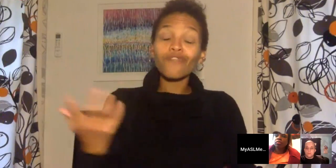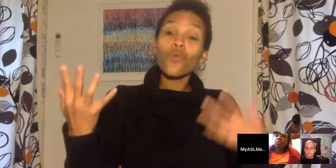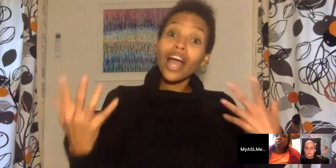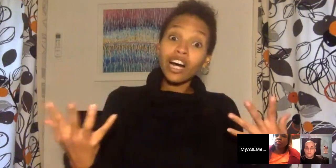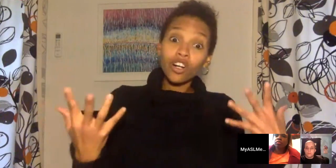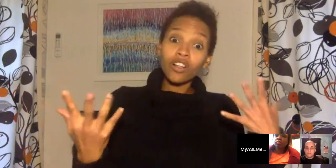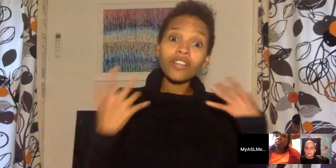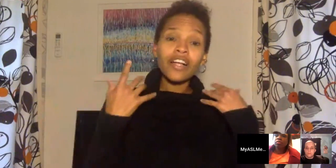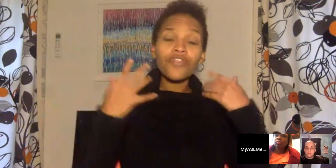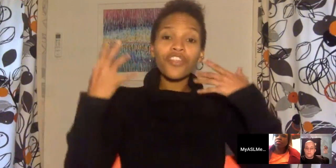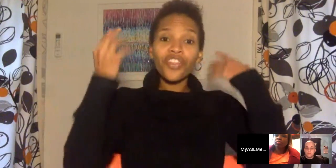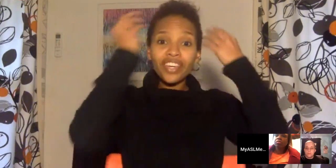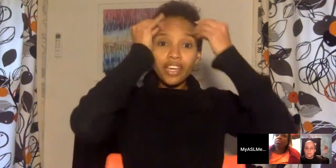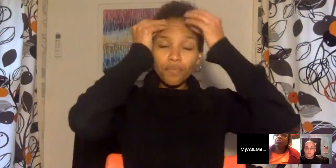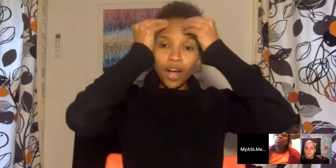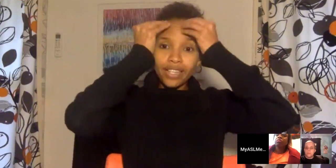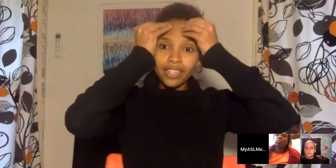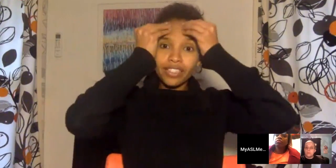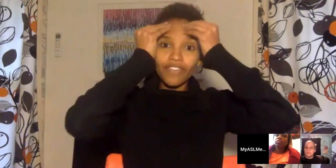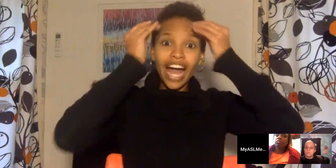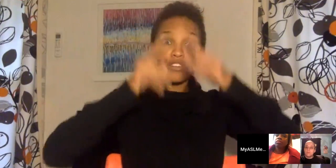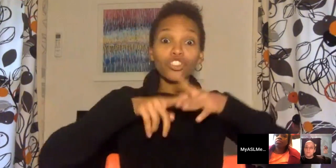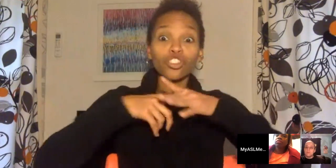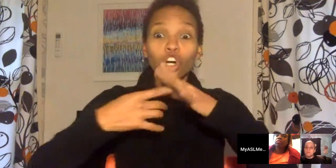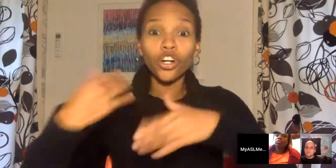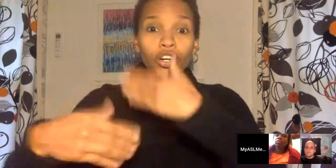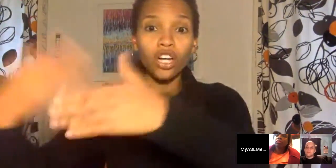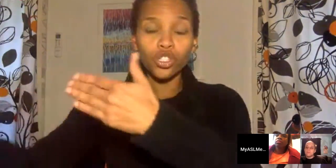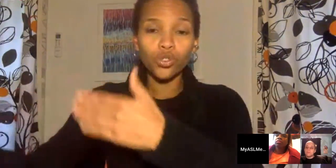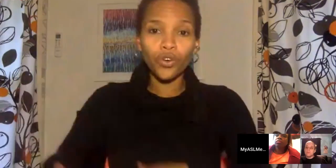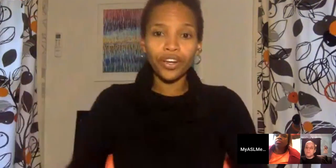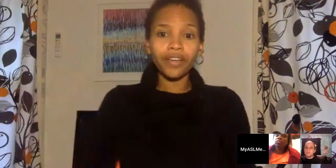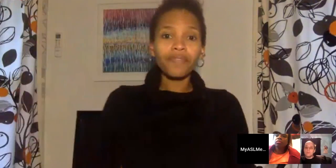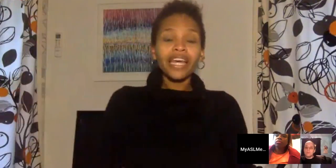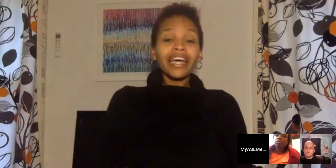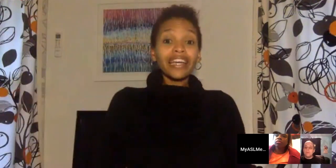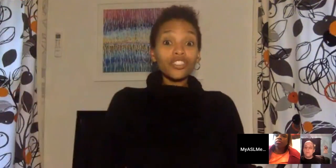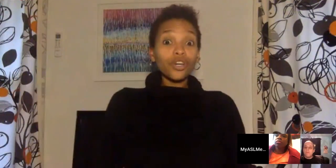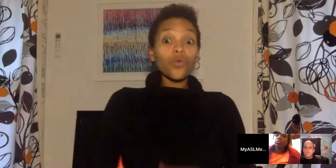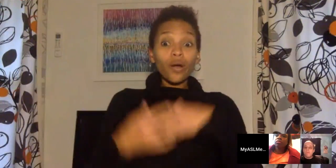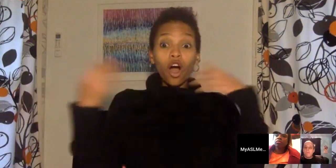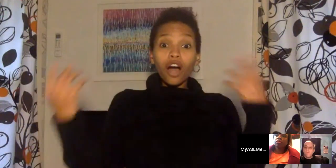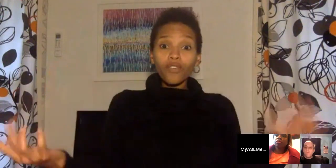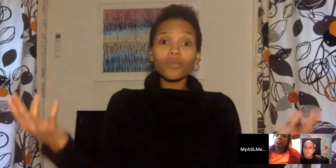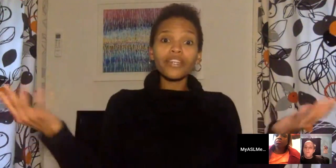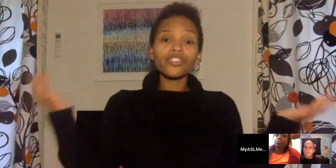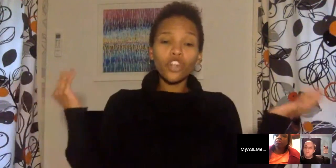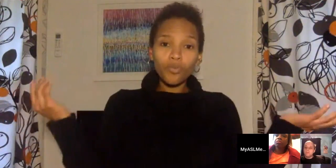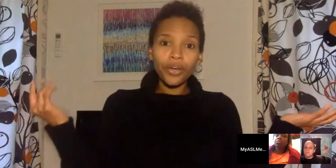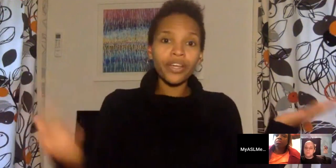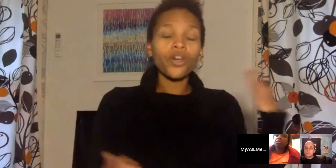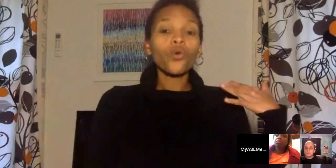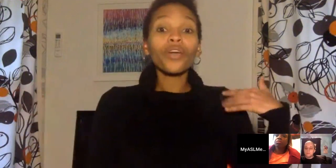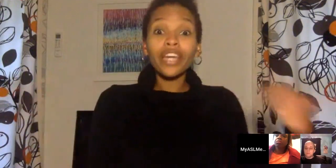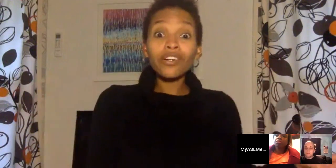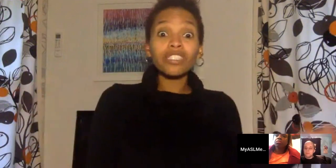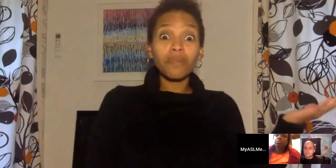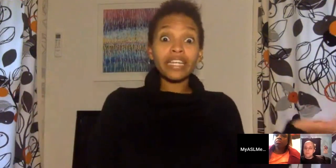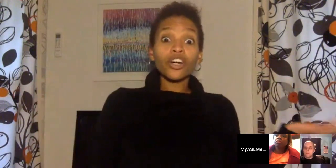of, well, the thinking process of how to start a story. And so often when we interpret, we hear somebody